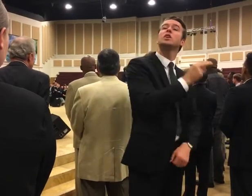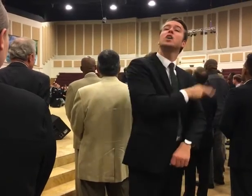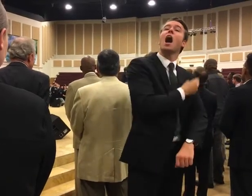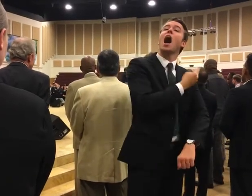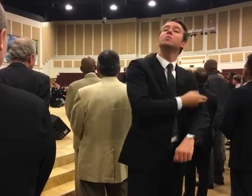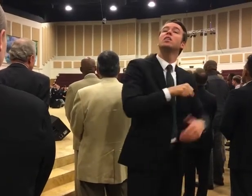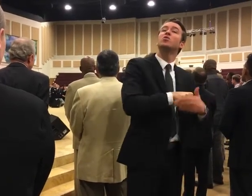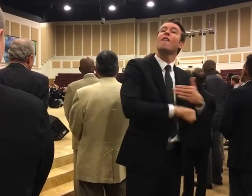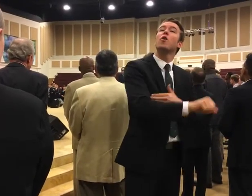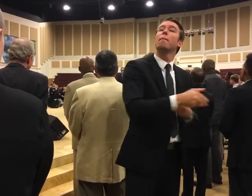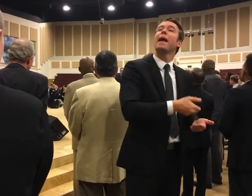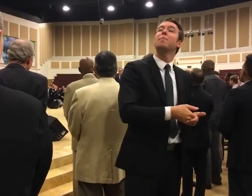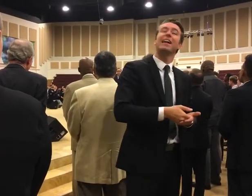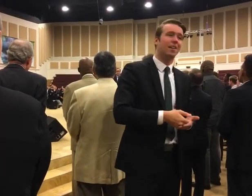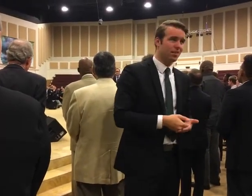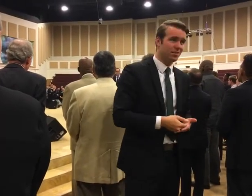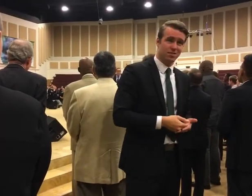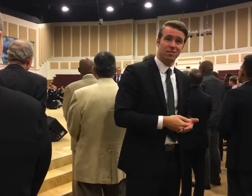have her baby."